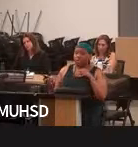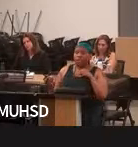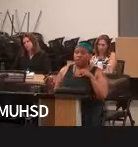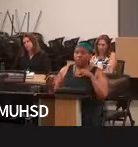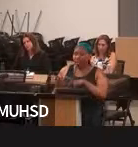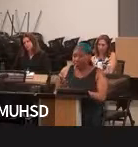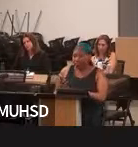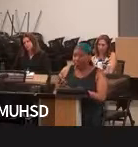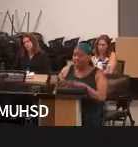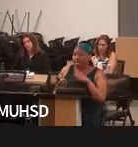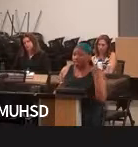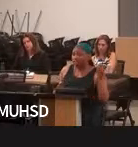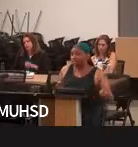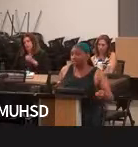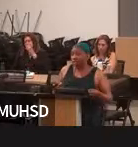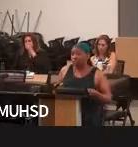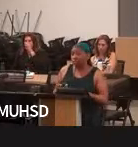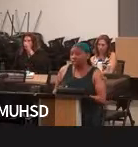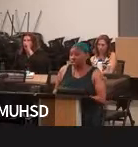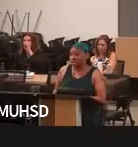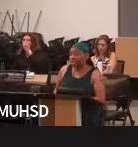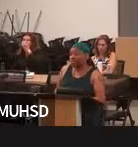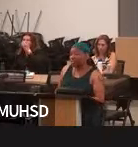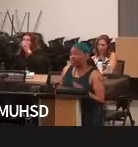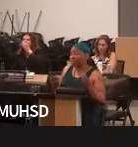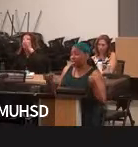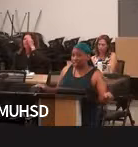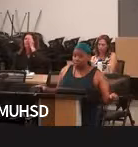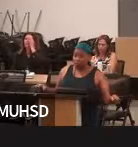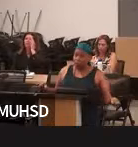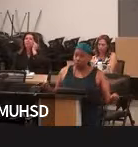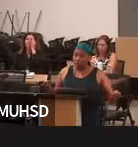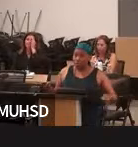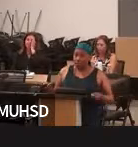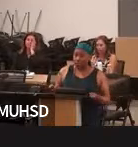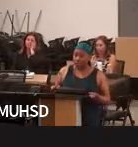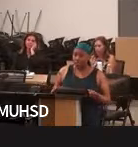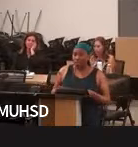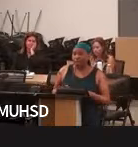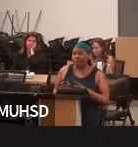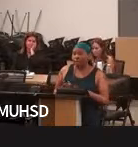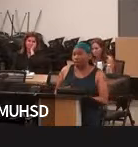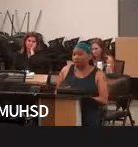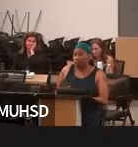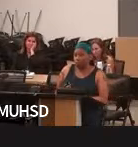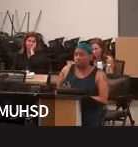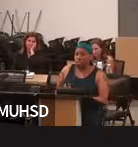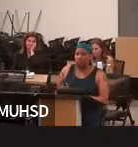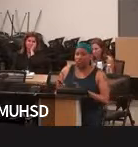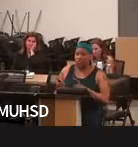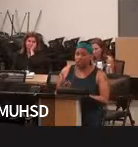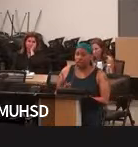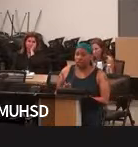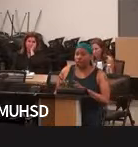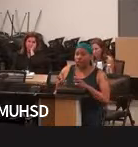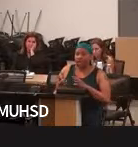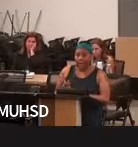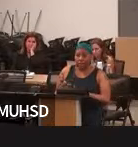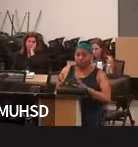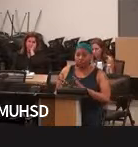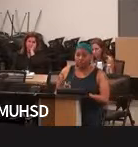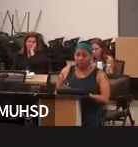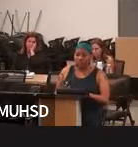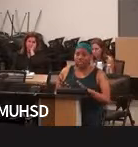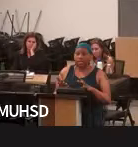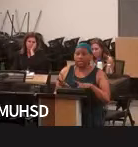administrators, classified and certificate employees. There were 19 total attendees, and we had representatives from the DO,